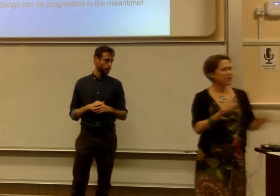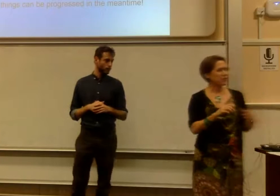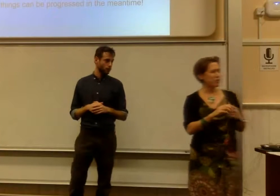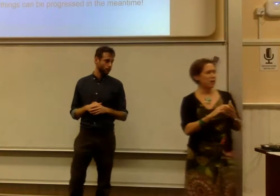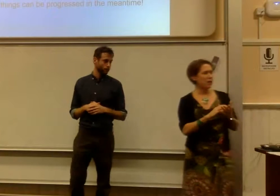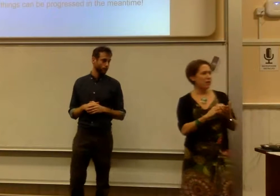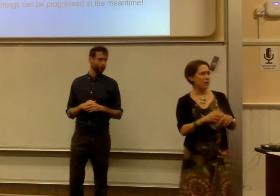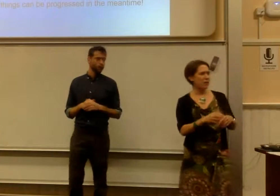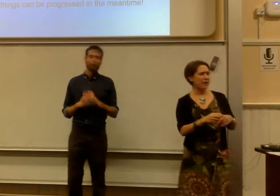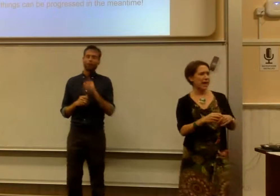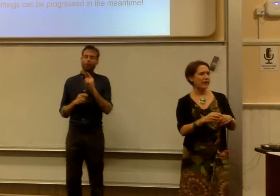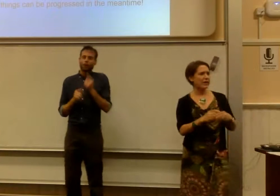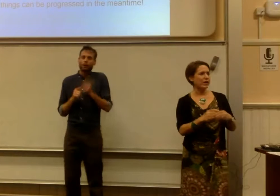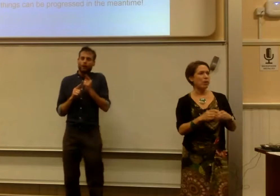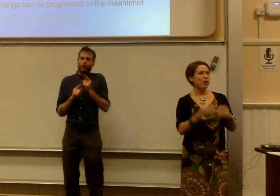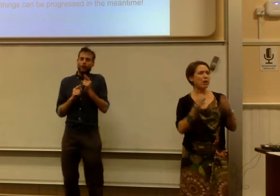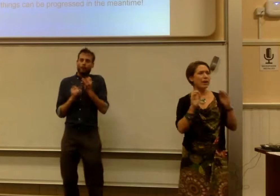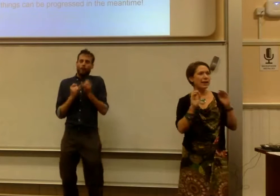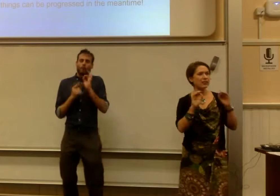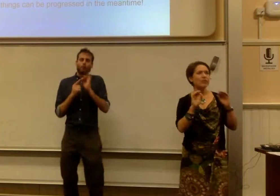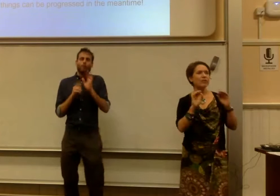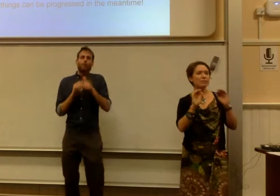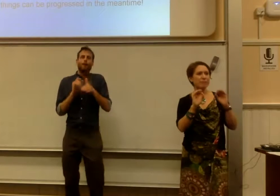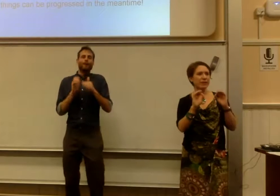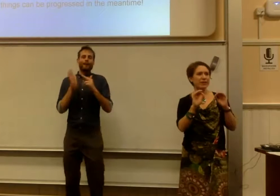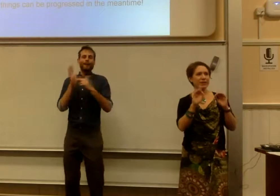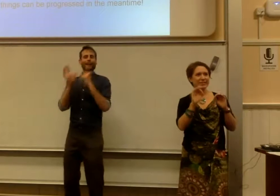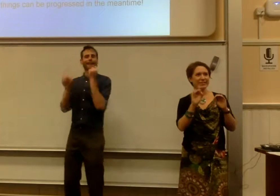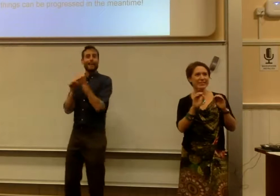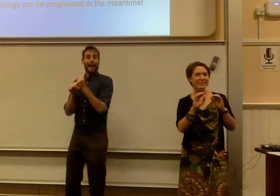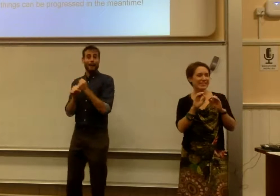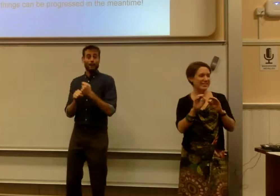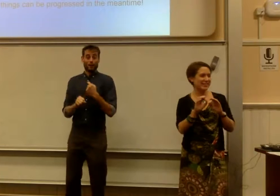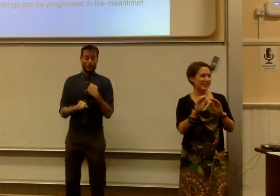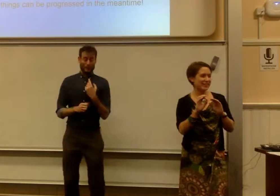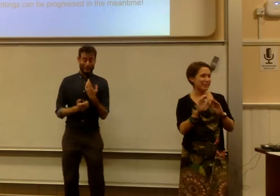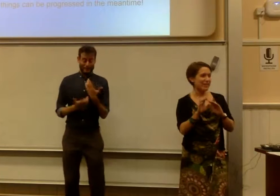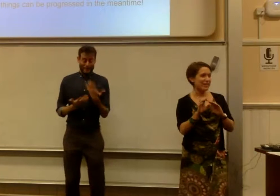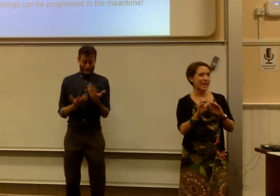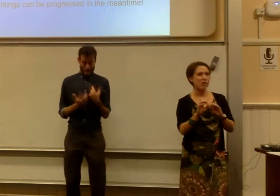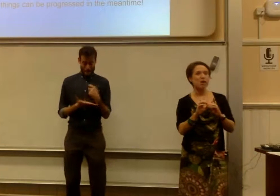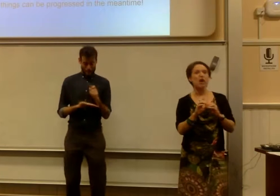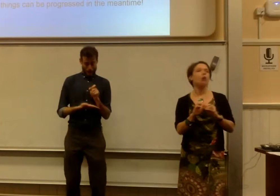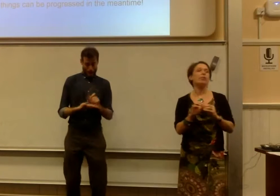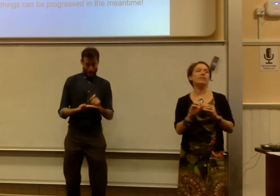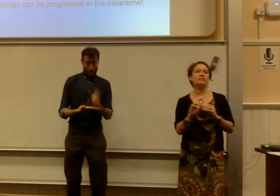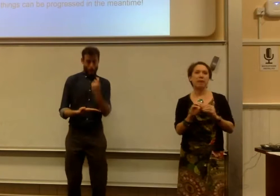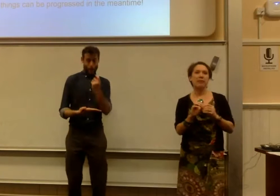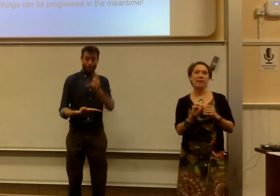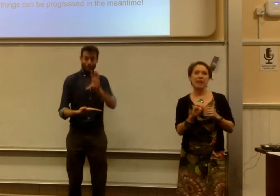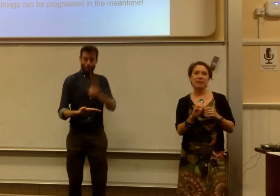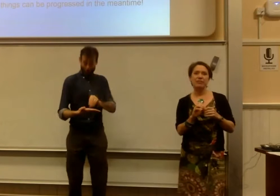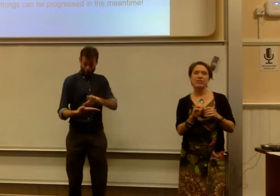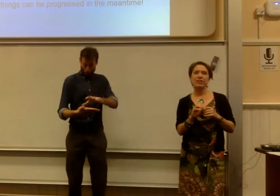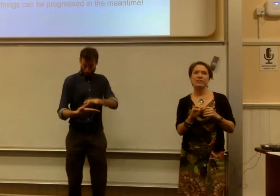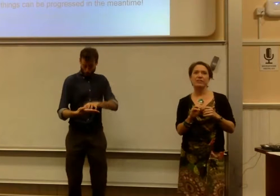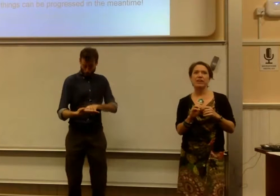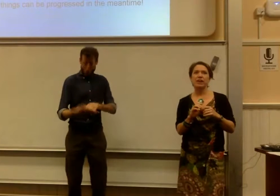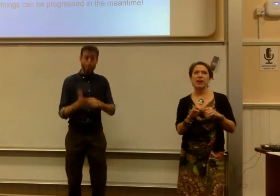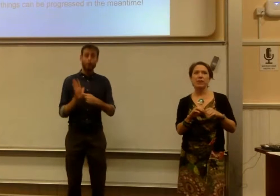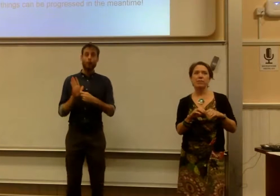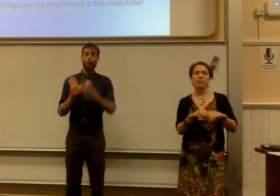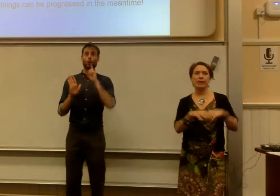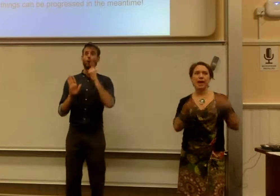Just to finish off about the NAG, we are literally finalising the detail right now. We expect to